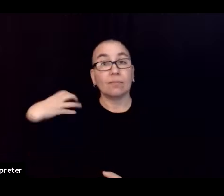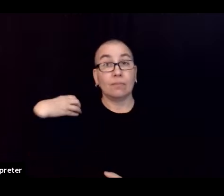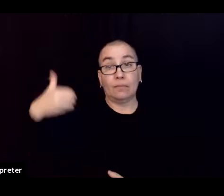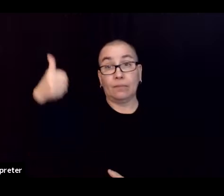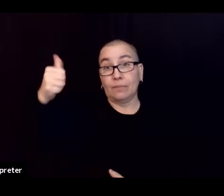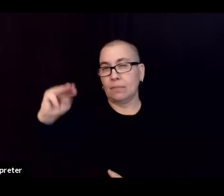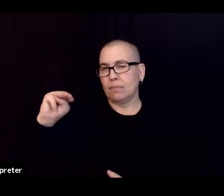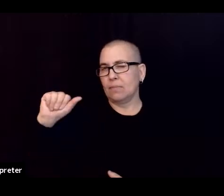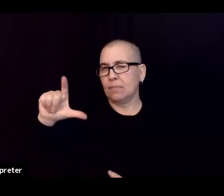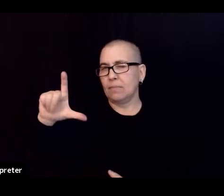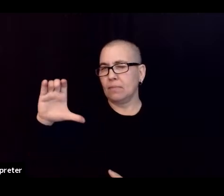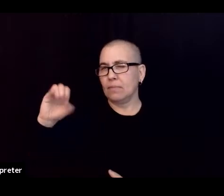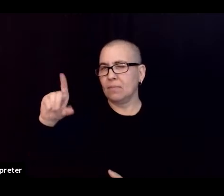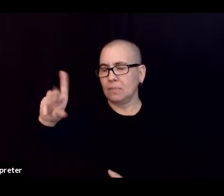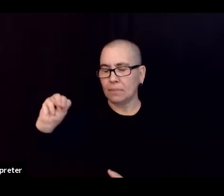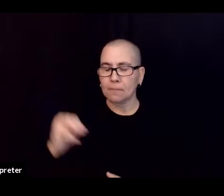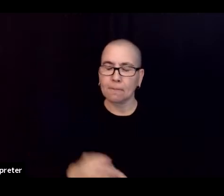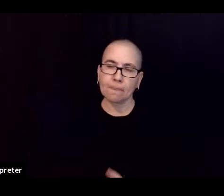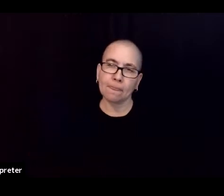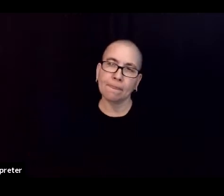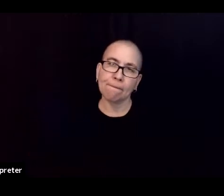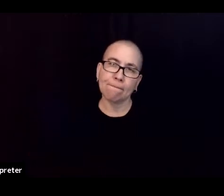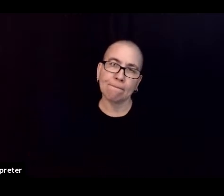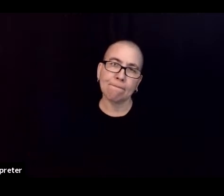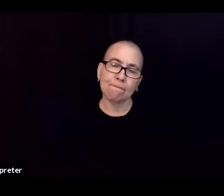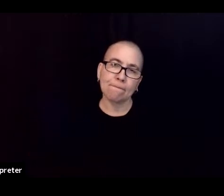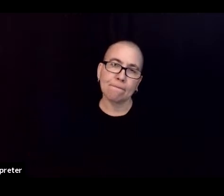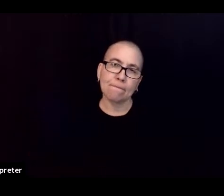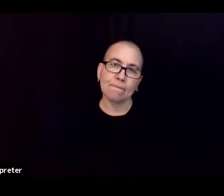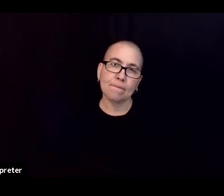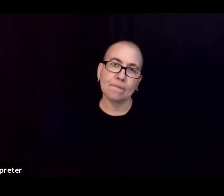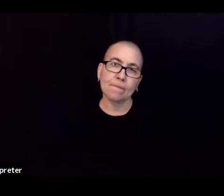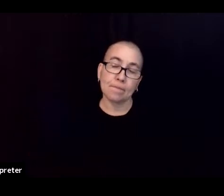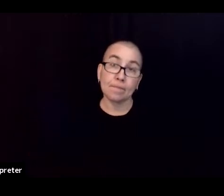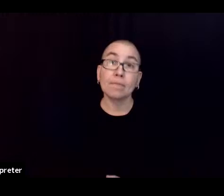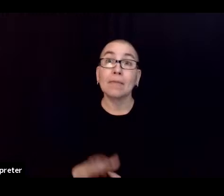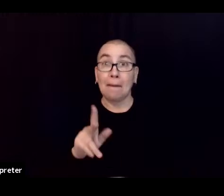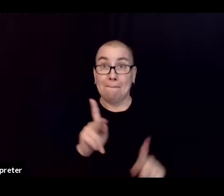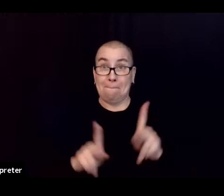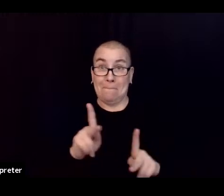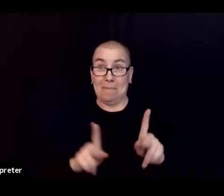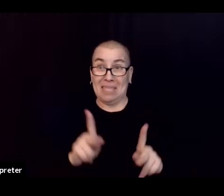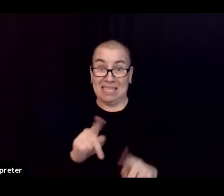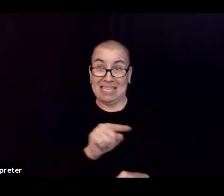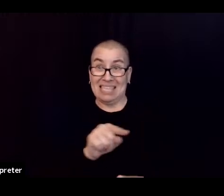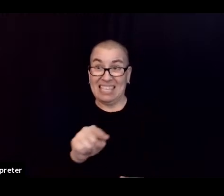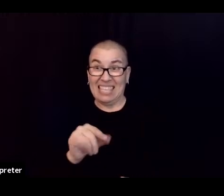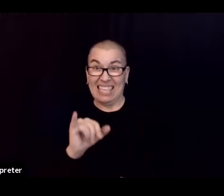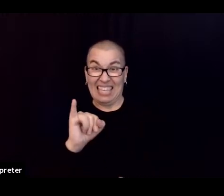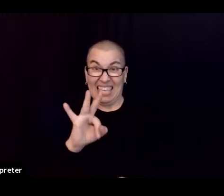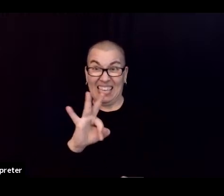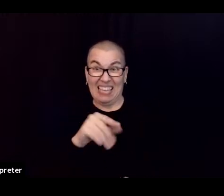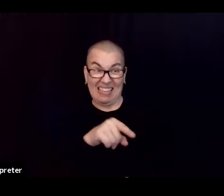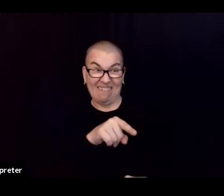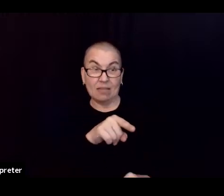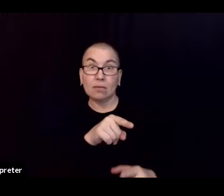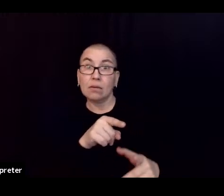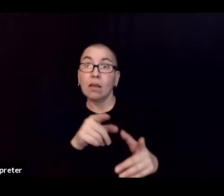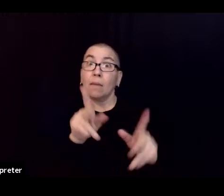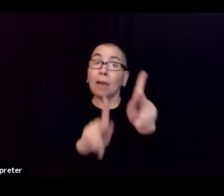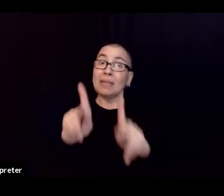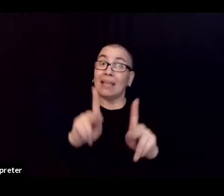again, under the assumption that they are connected to sources of healthcare, and those healthcare providers